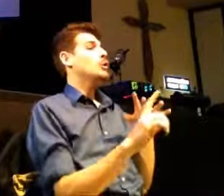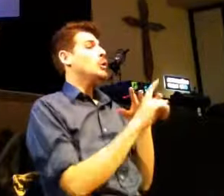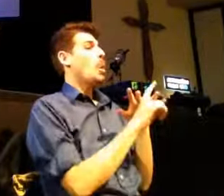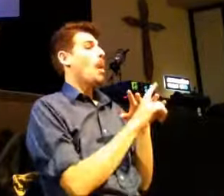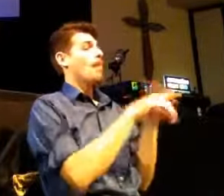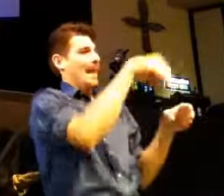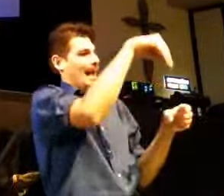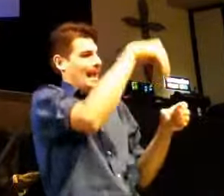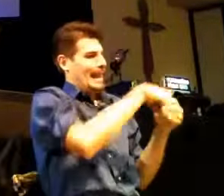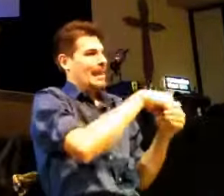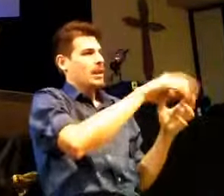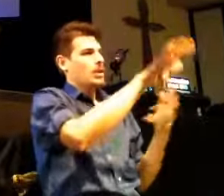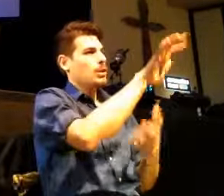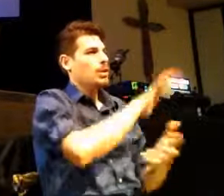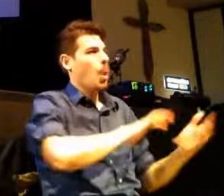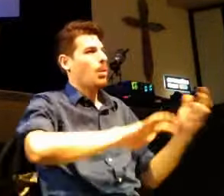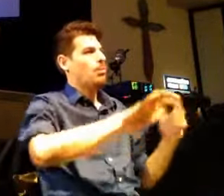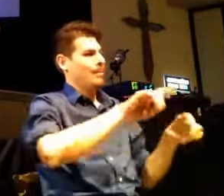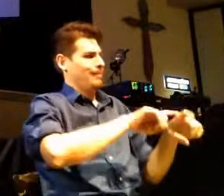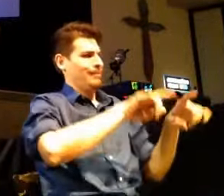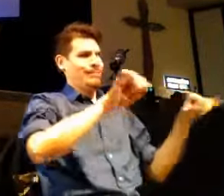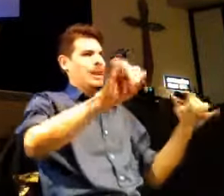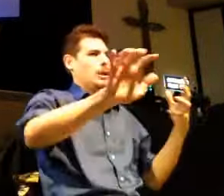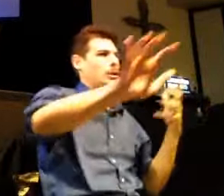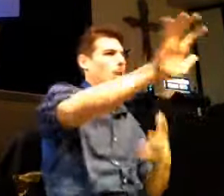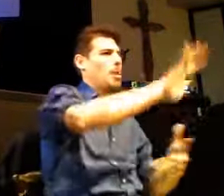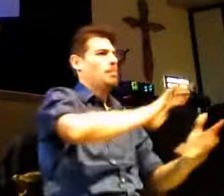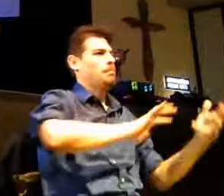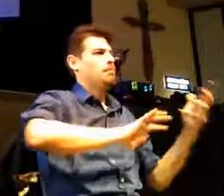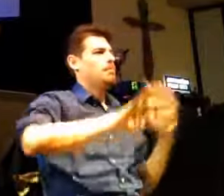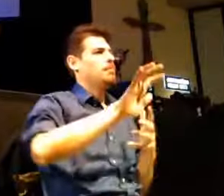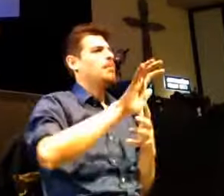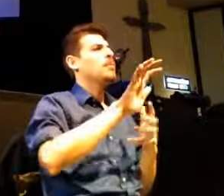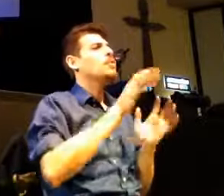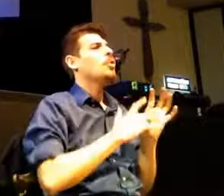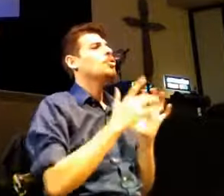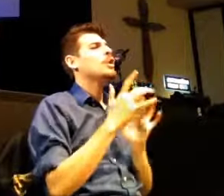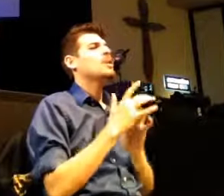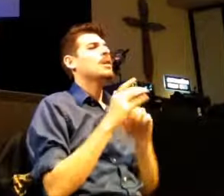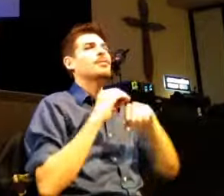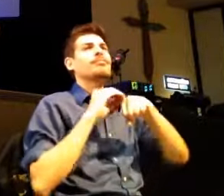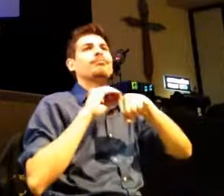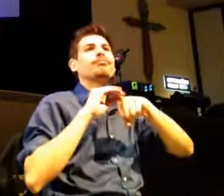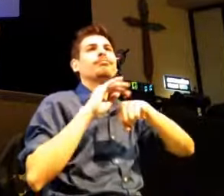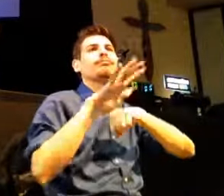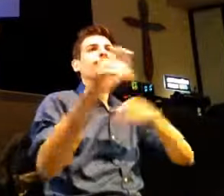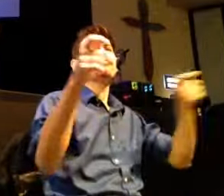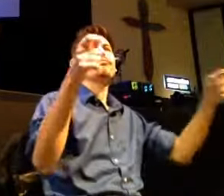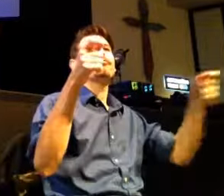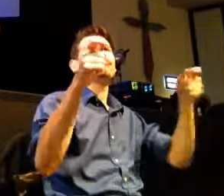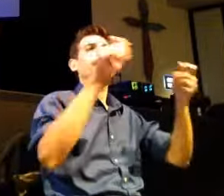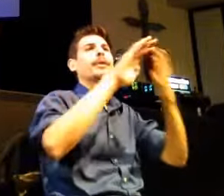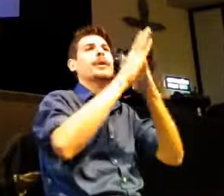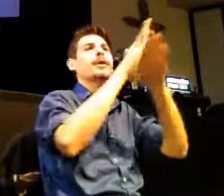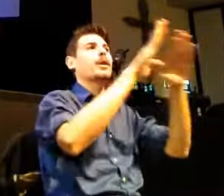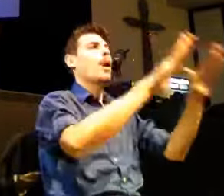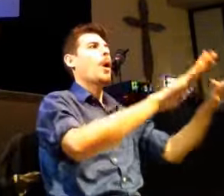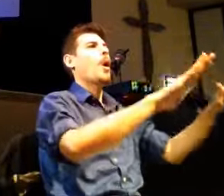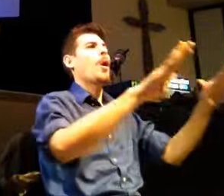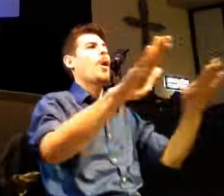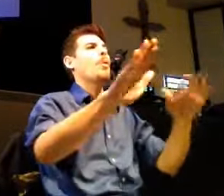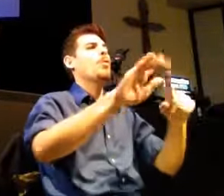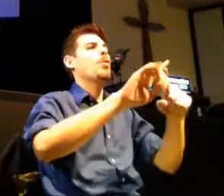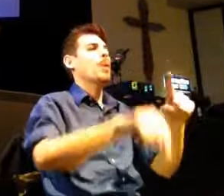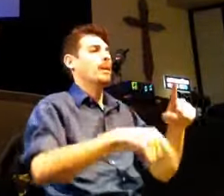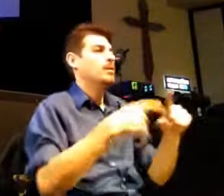What's interesting in the story is, when does Jesus finally calm the storm? At the very end of the story,